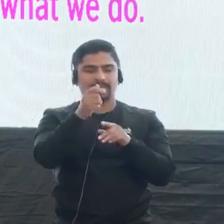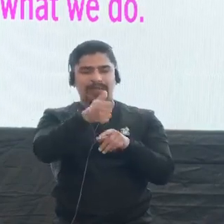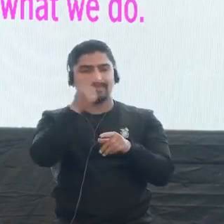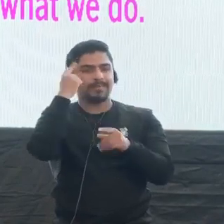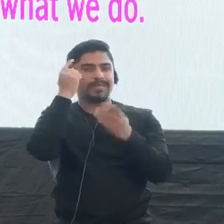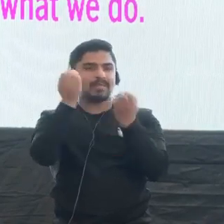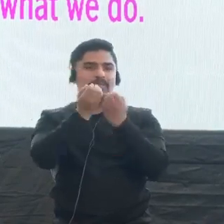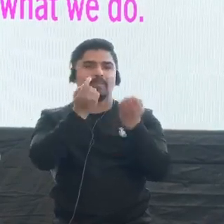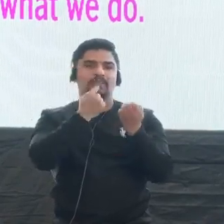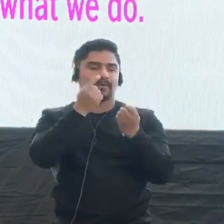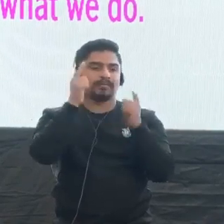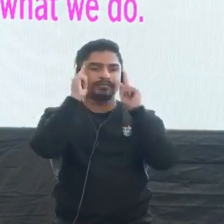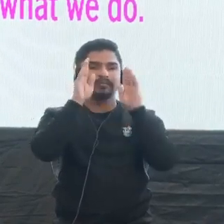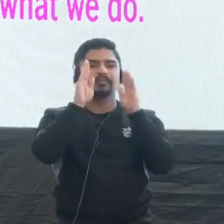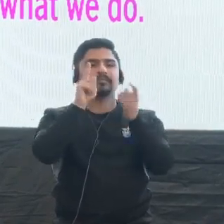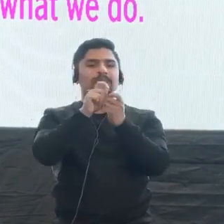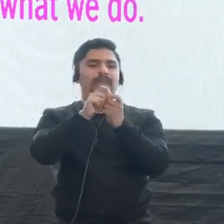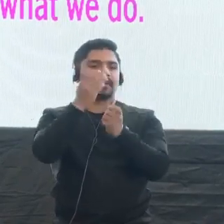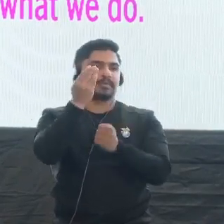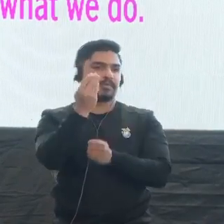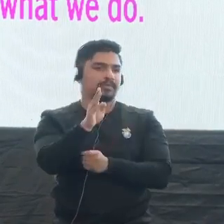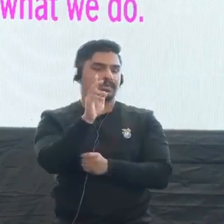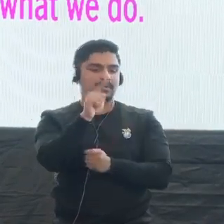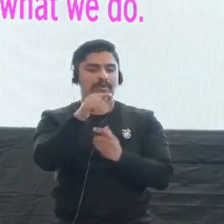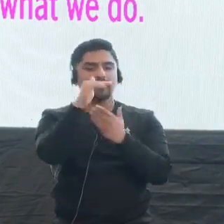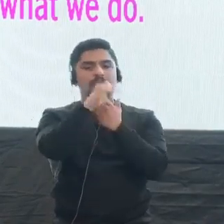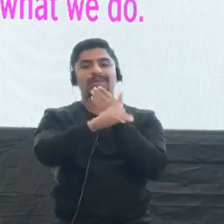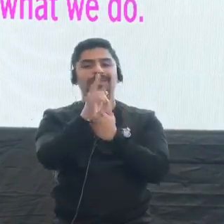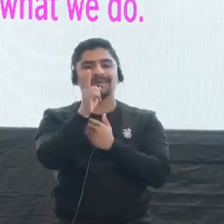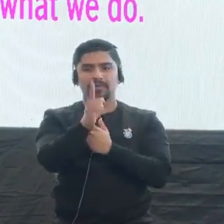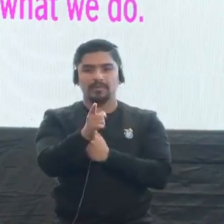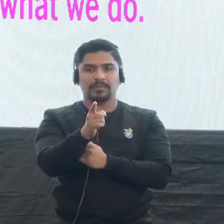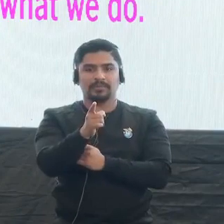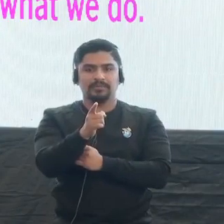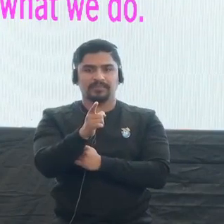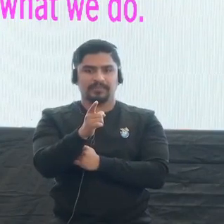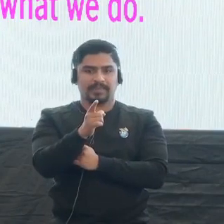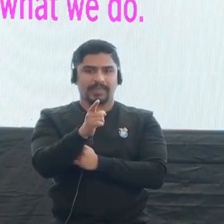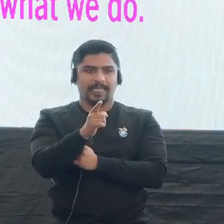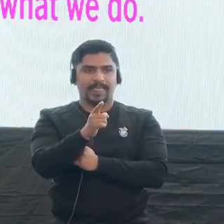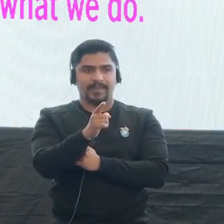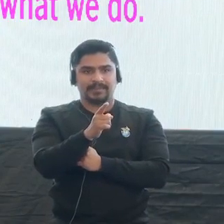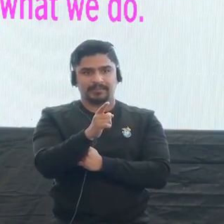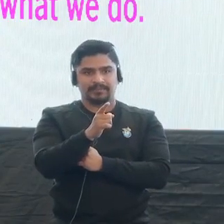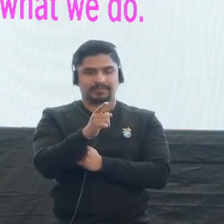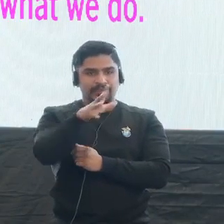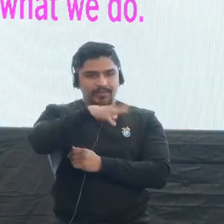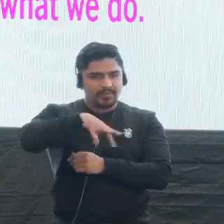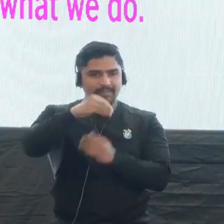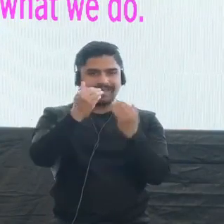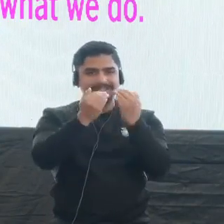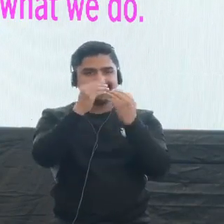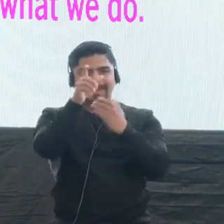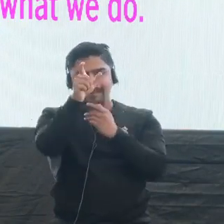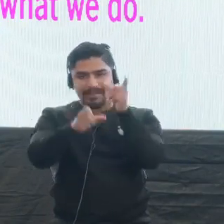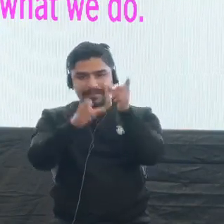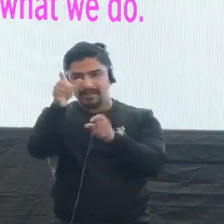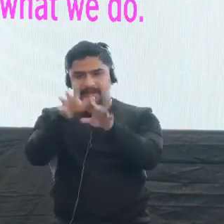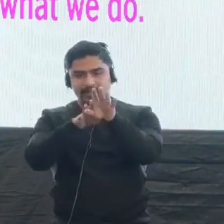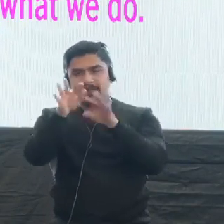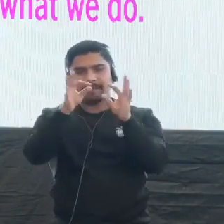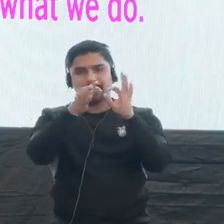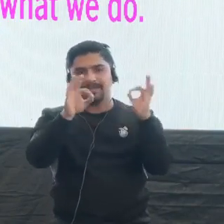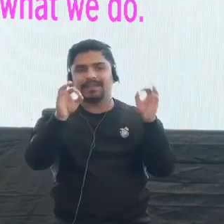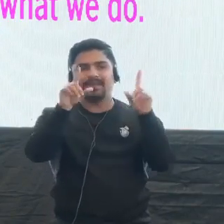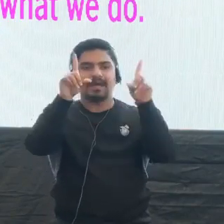So it is a process of addressing and responding to diversity of needs of all learners through increasing participation